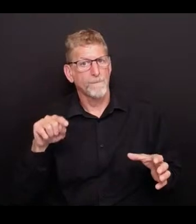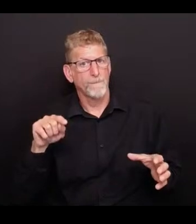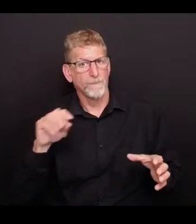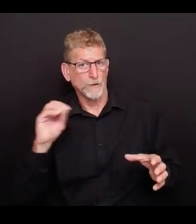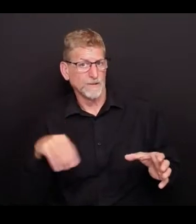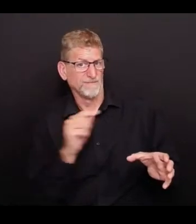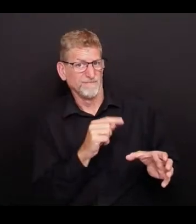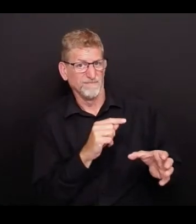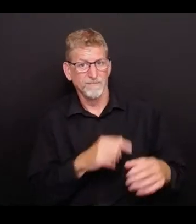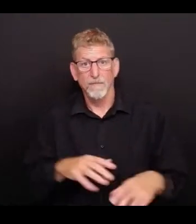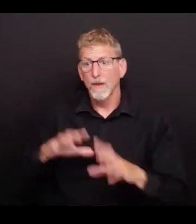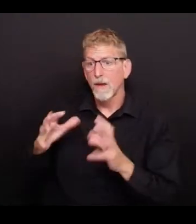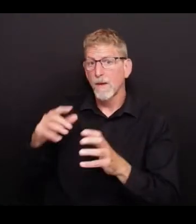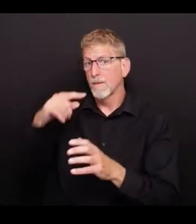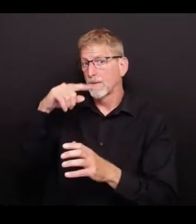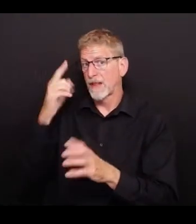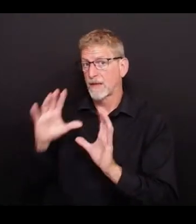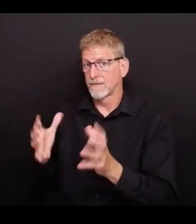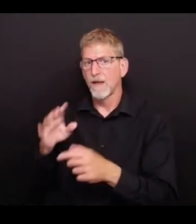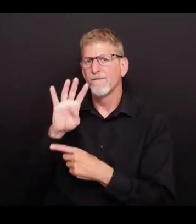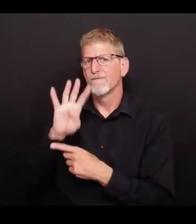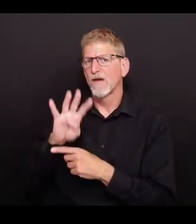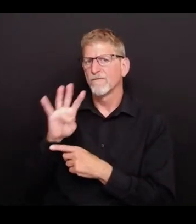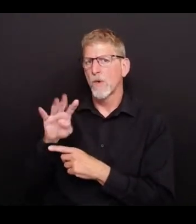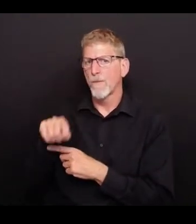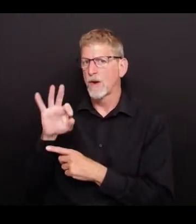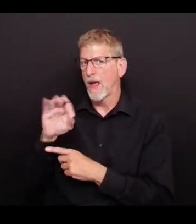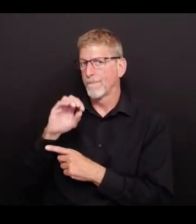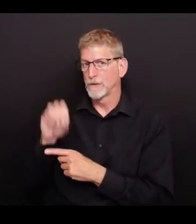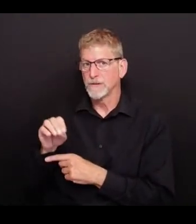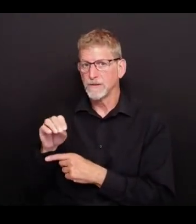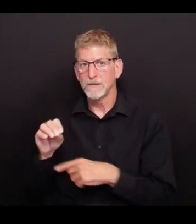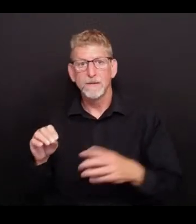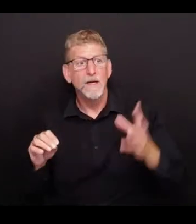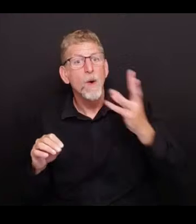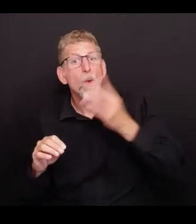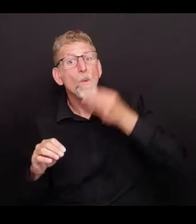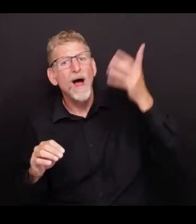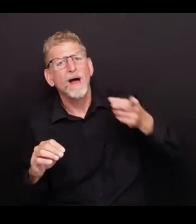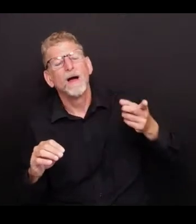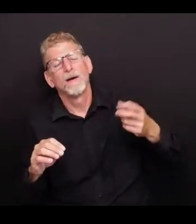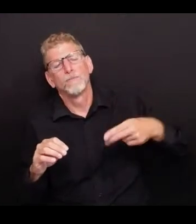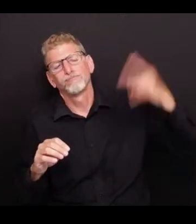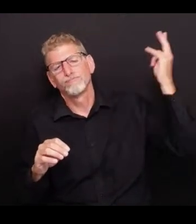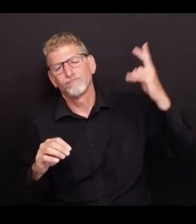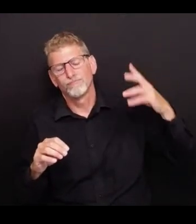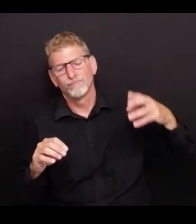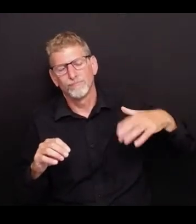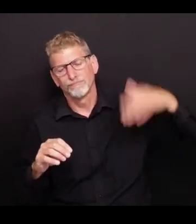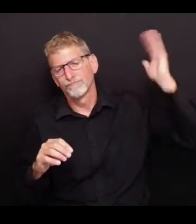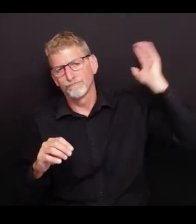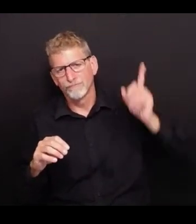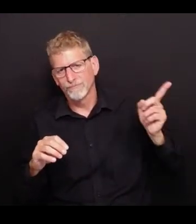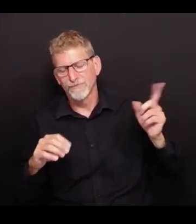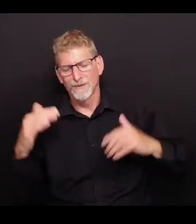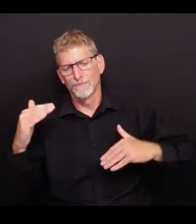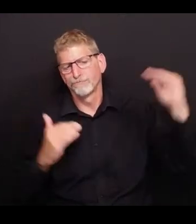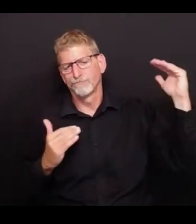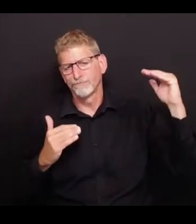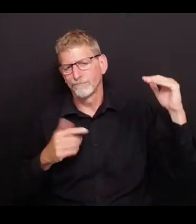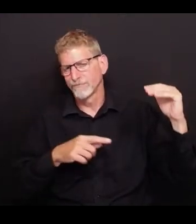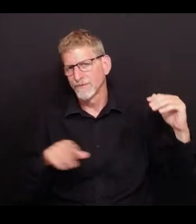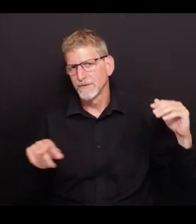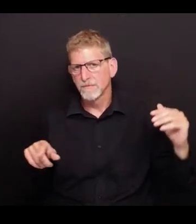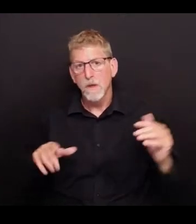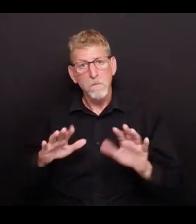Though Asian Pacific Islander Minnesotans have the highest first dose coverage, white Minnesotans have the highest coverage by completed series, indicating that the